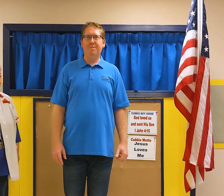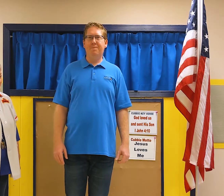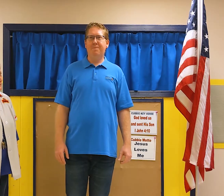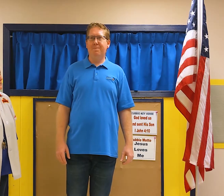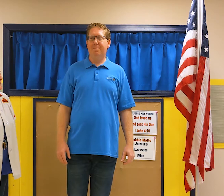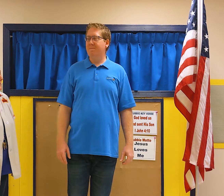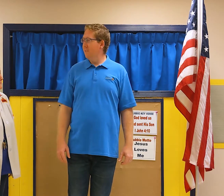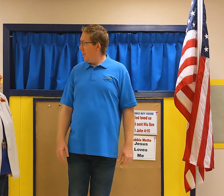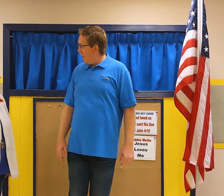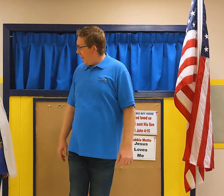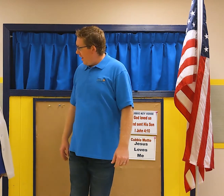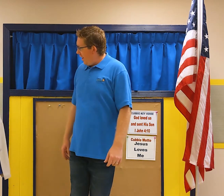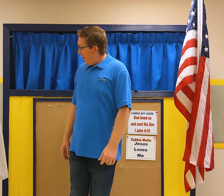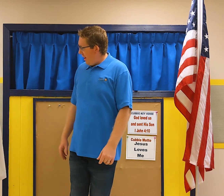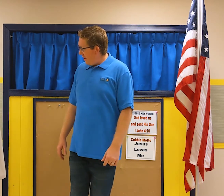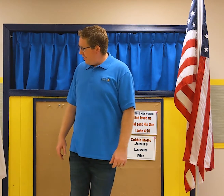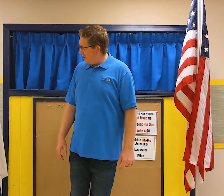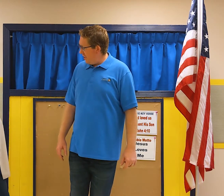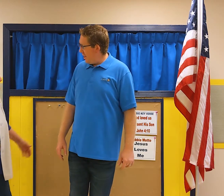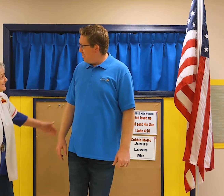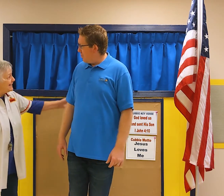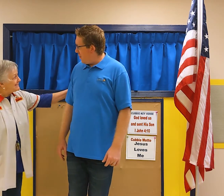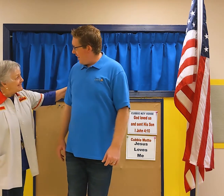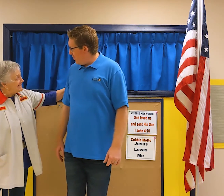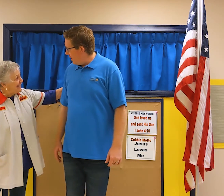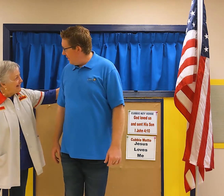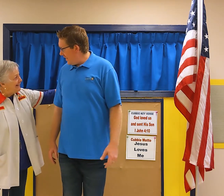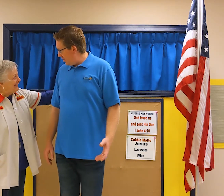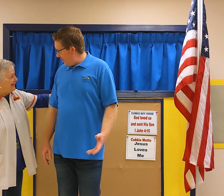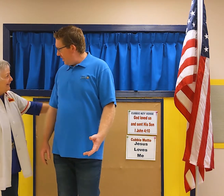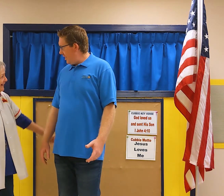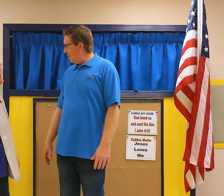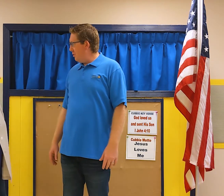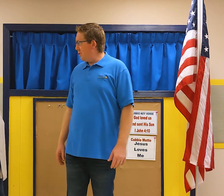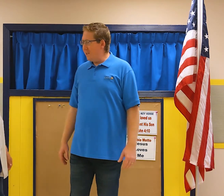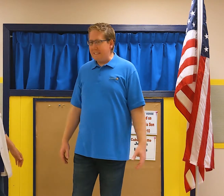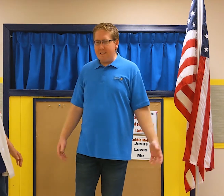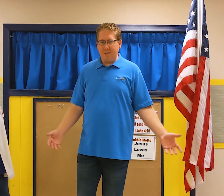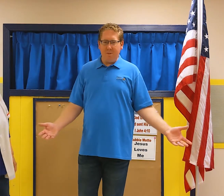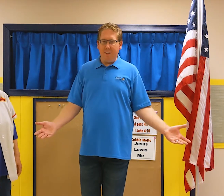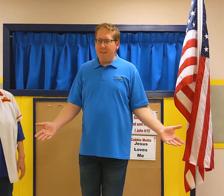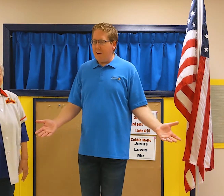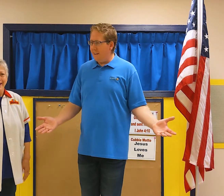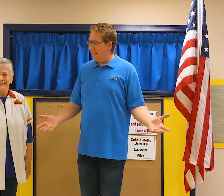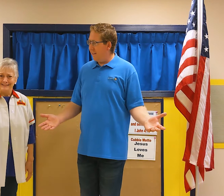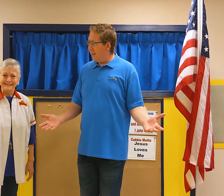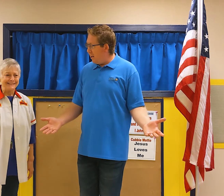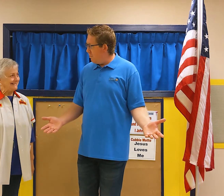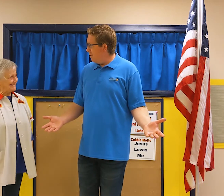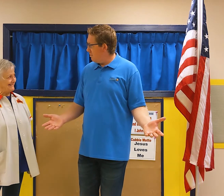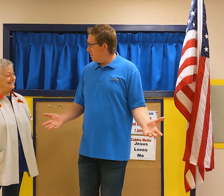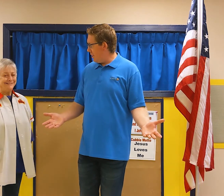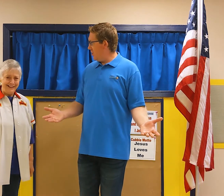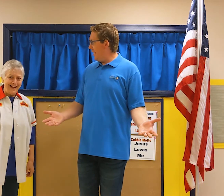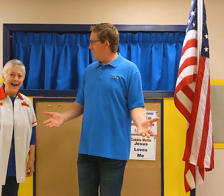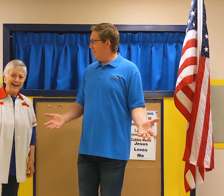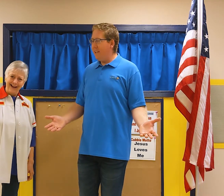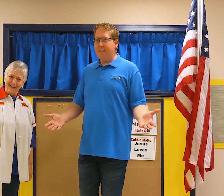Well, hi, Teacher Dave. How are you doing? Hi, Teacher Jane. I'm doing nice well. How are you? You? It's good to see you, too. It's nice to be here at Club, such as it is.